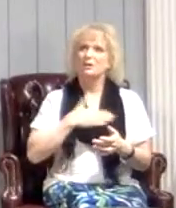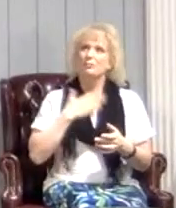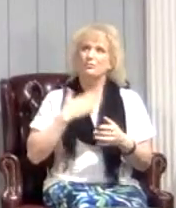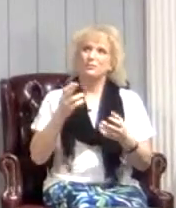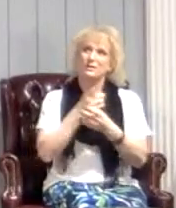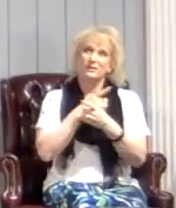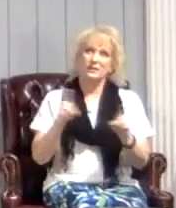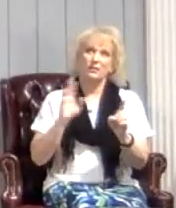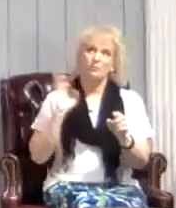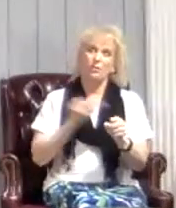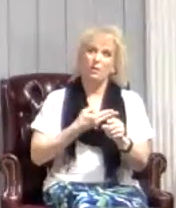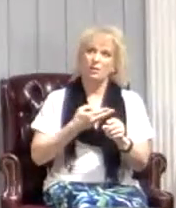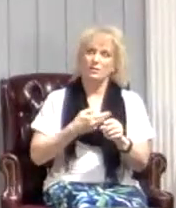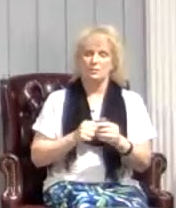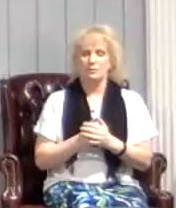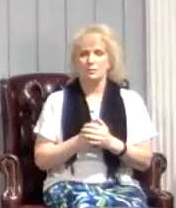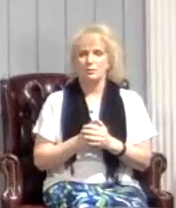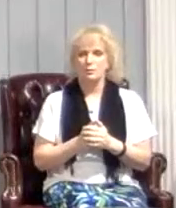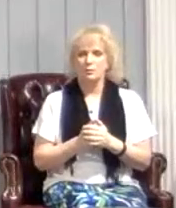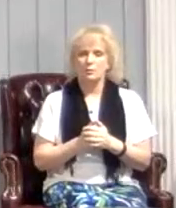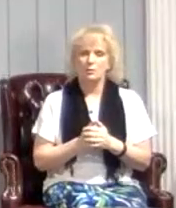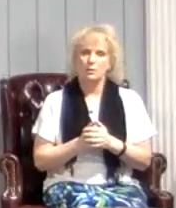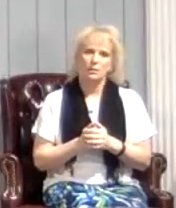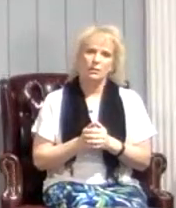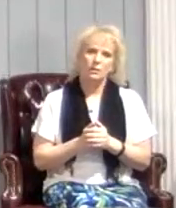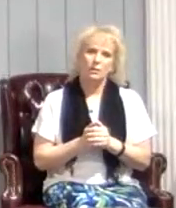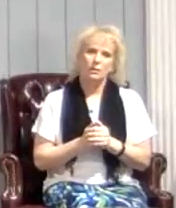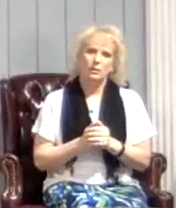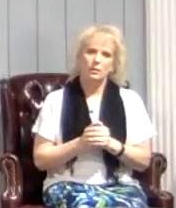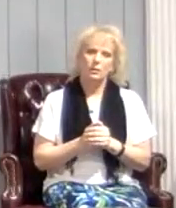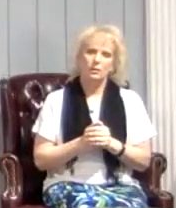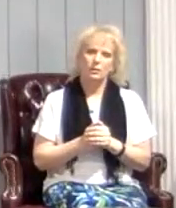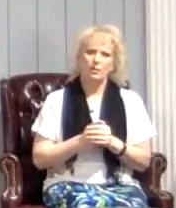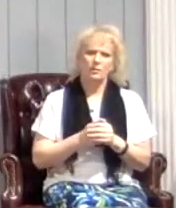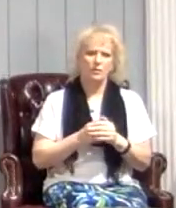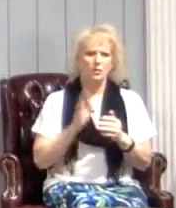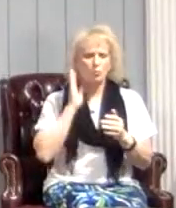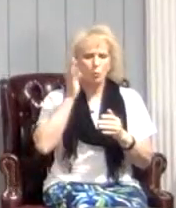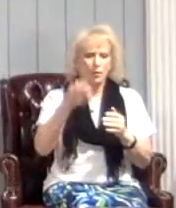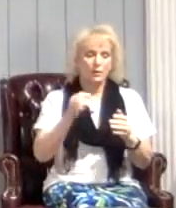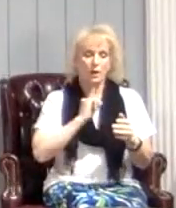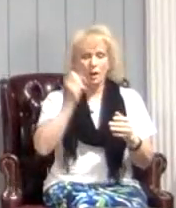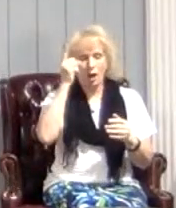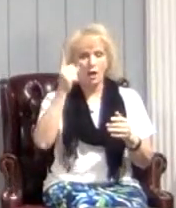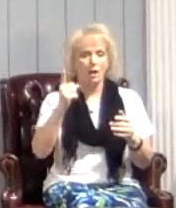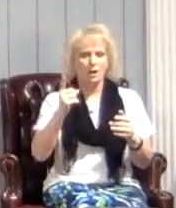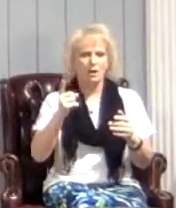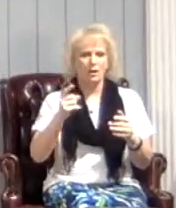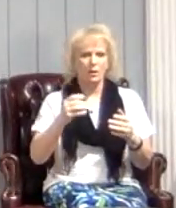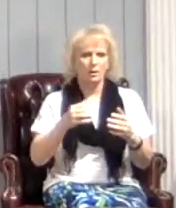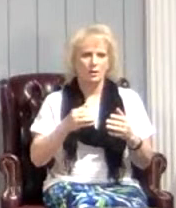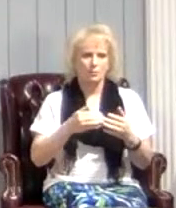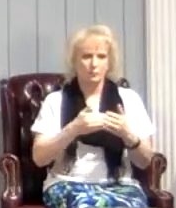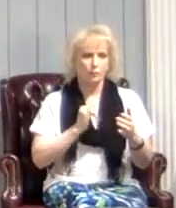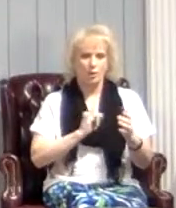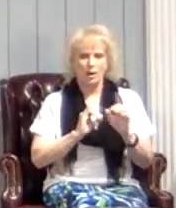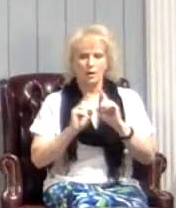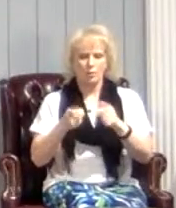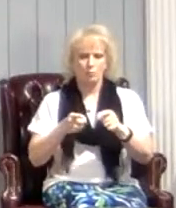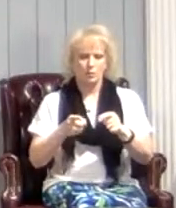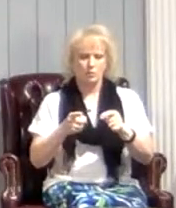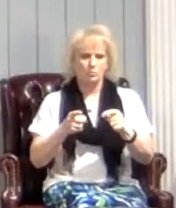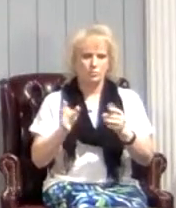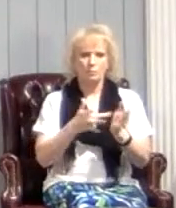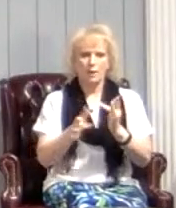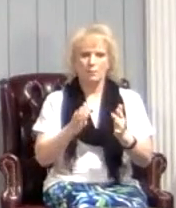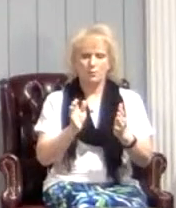and over and over. And then one day I realized this. When I started the ministry, before I went off to Bible college, I'd listen to the old time gospel